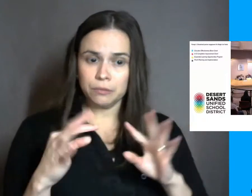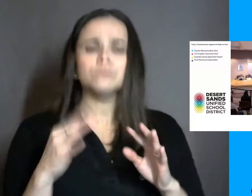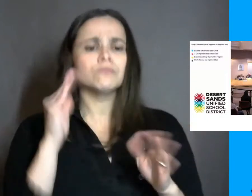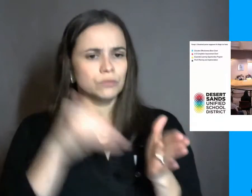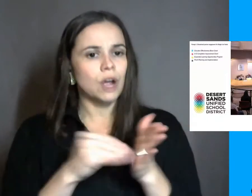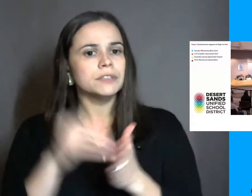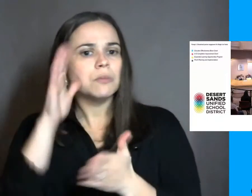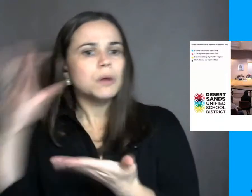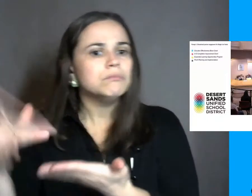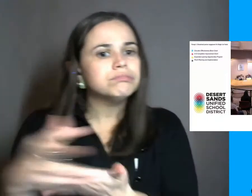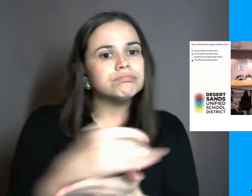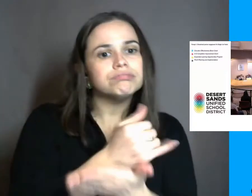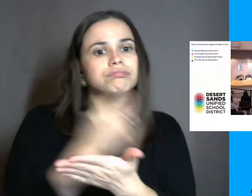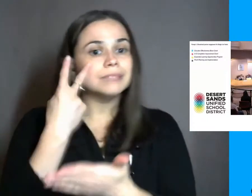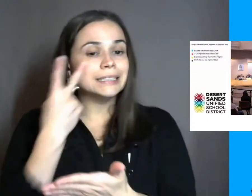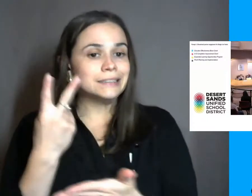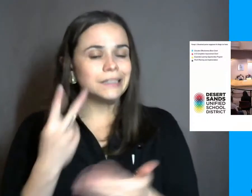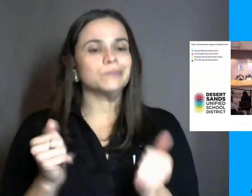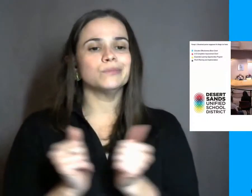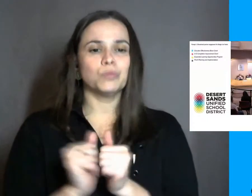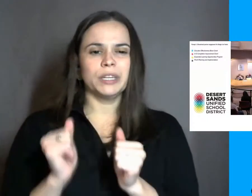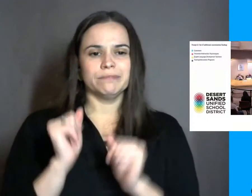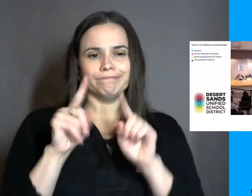Thought Exchange platform.